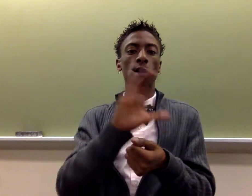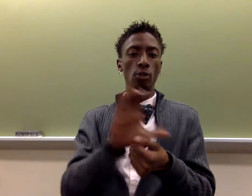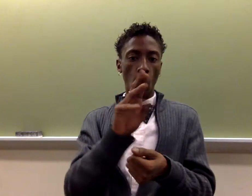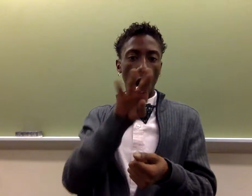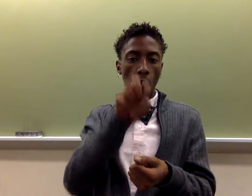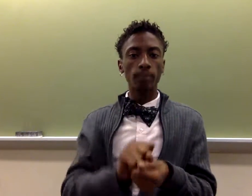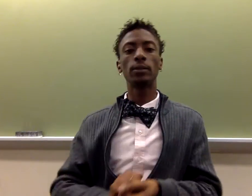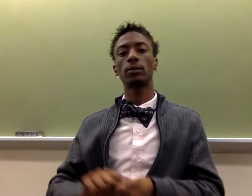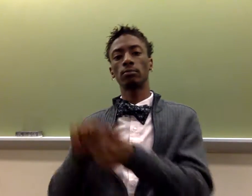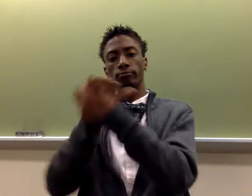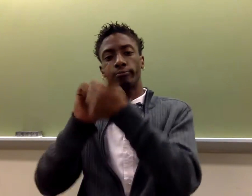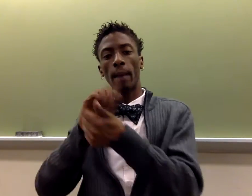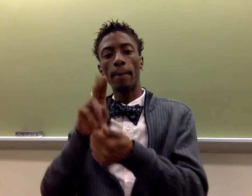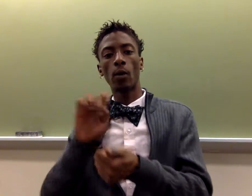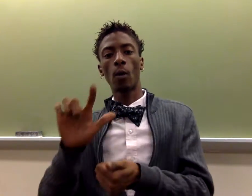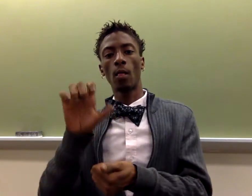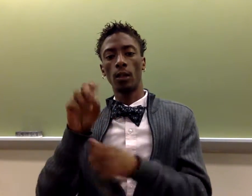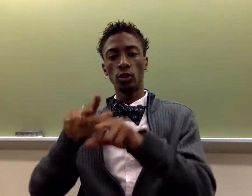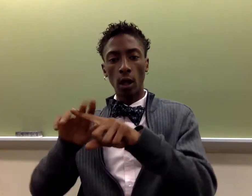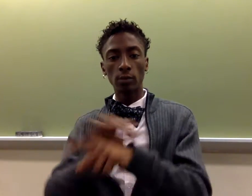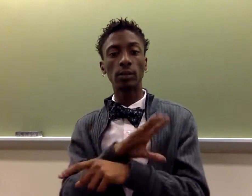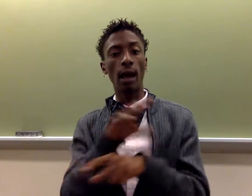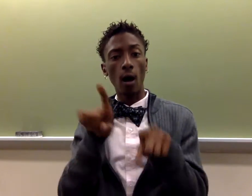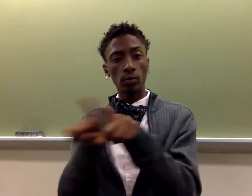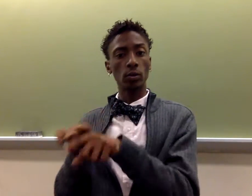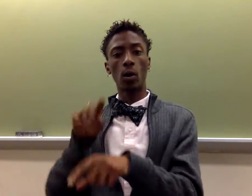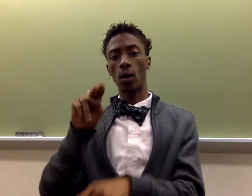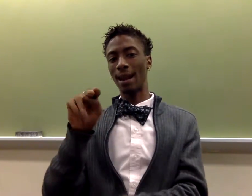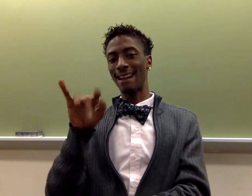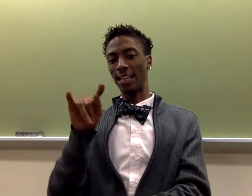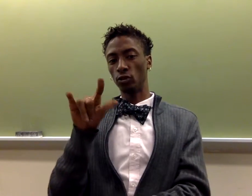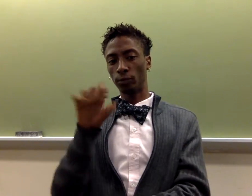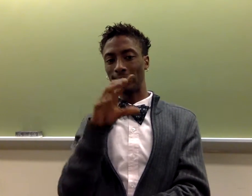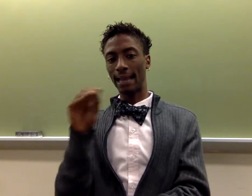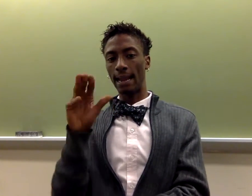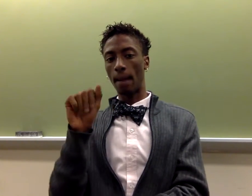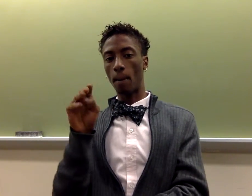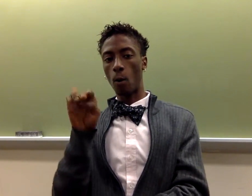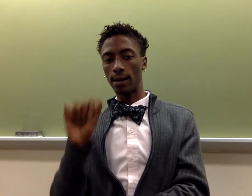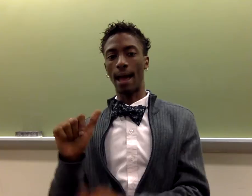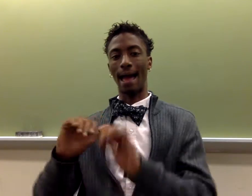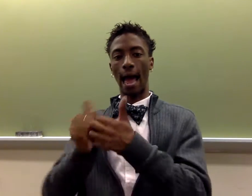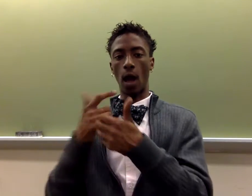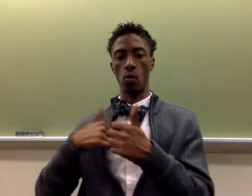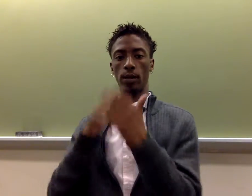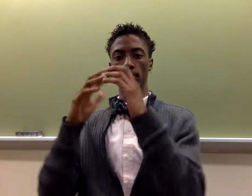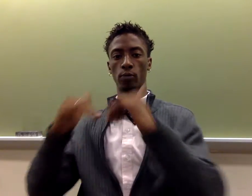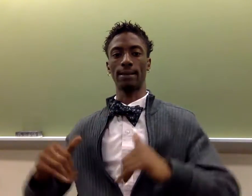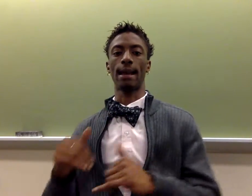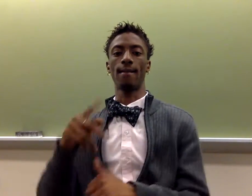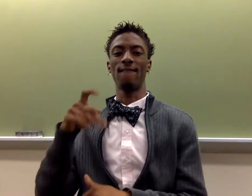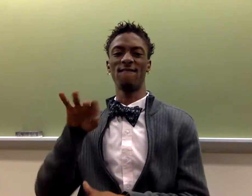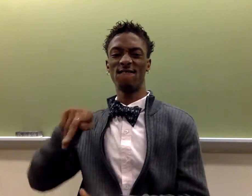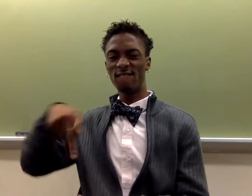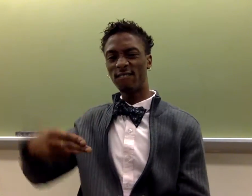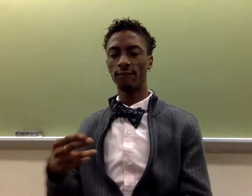and also when I look at nitrates and ammonia, how we break down flesh protein, which would be meat, seafood,